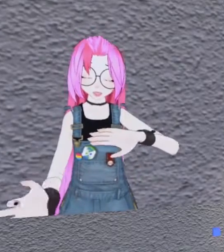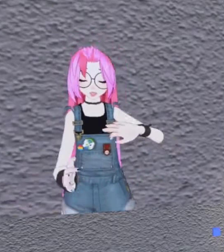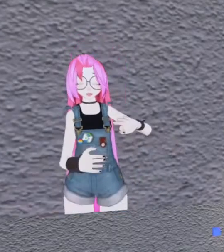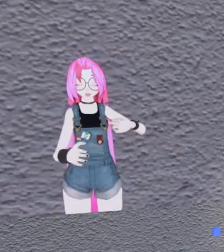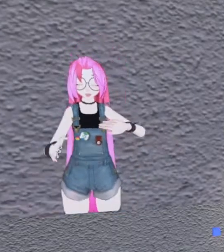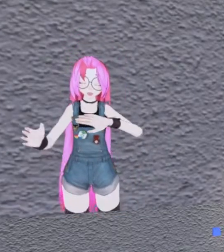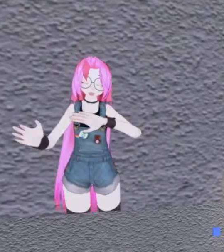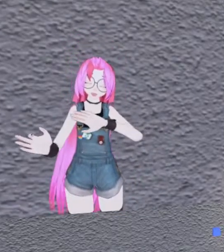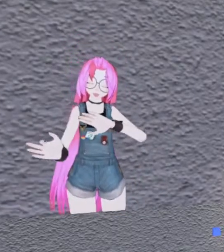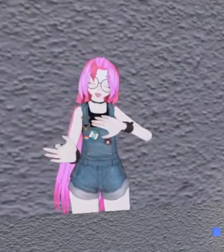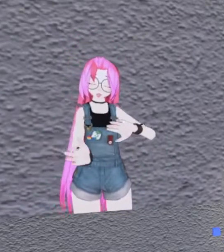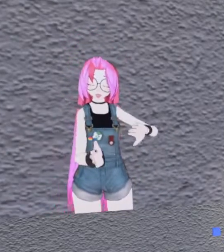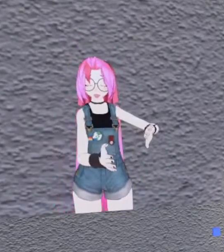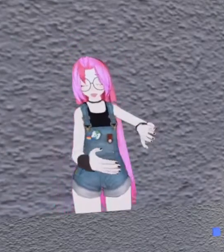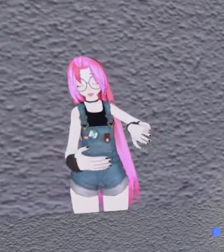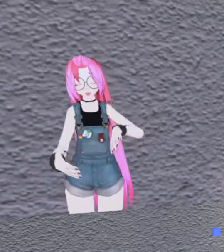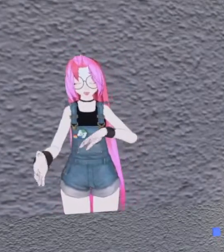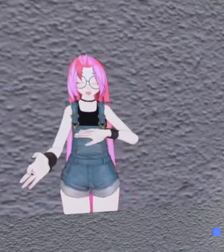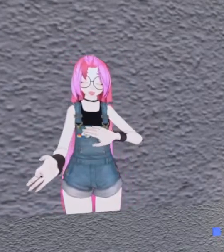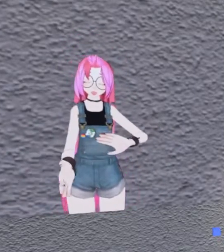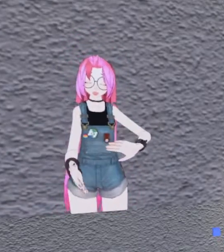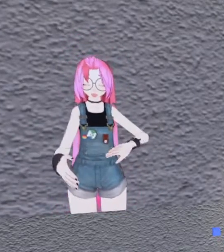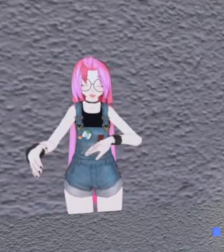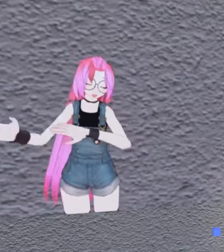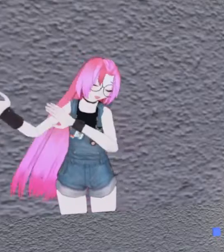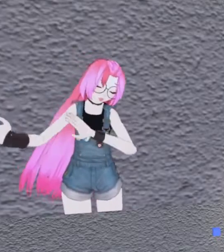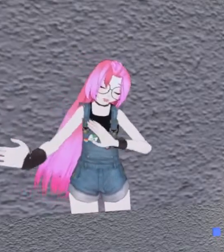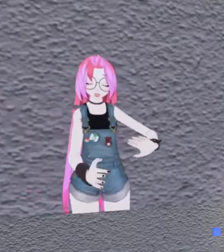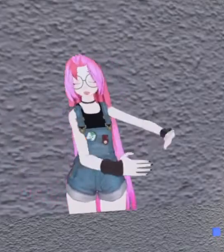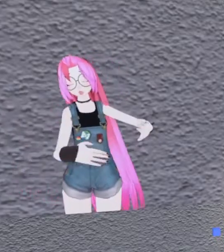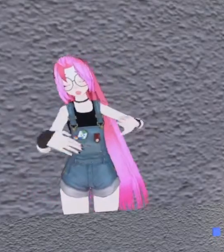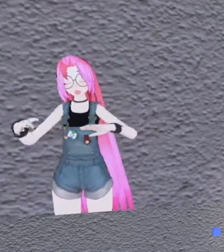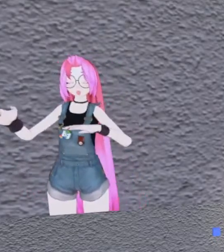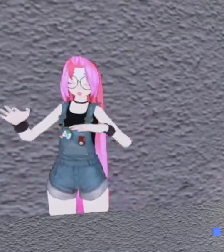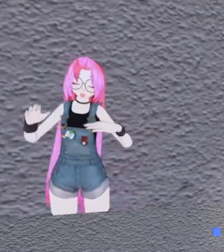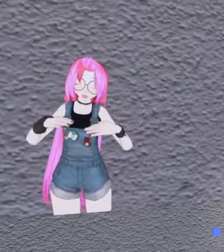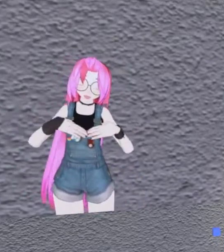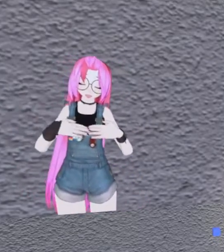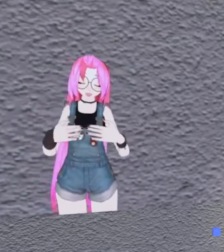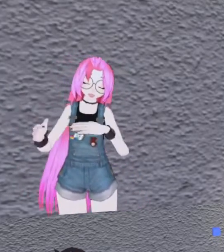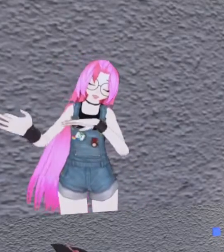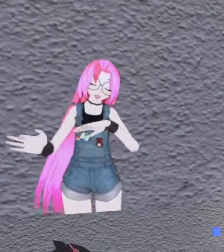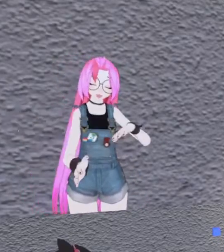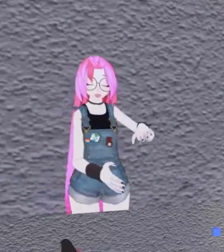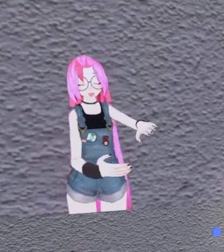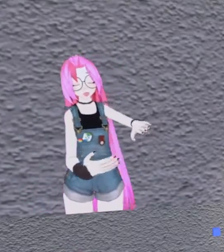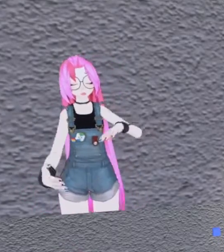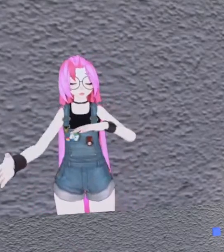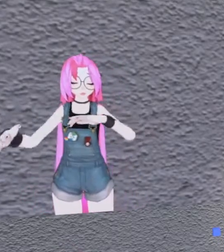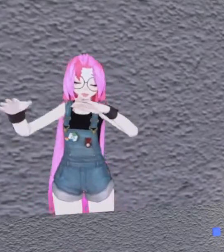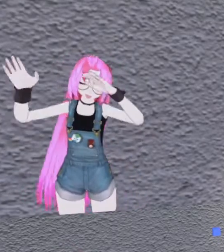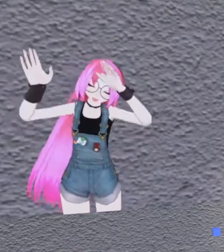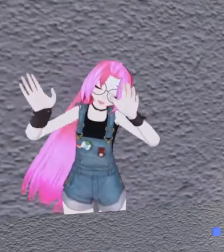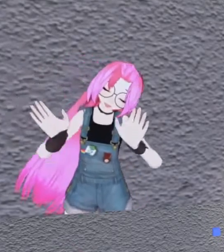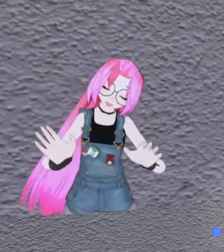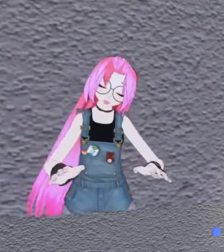if it's just a light wind, you could be really subtle, but if it's a really heavy wind, the way you're going to show that is how much is coming. Or if it's the rain